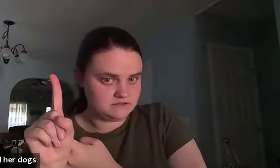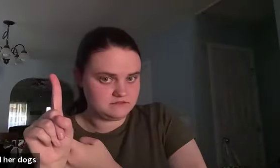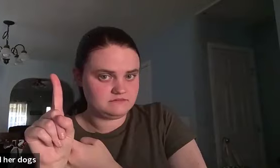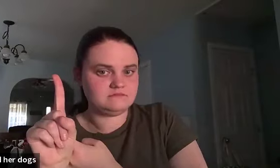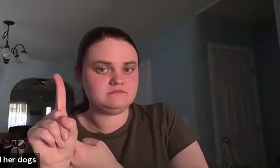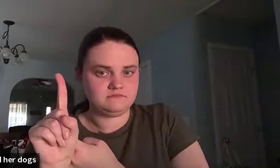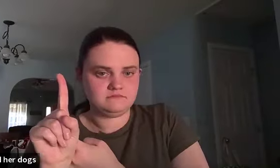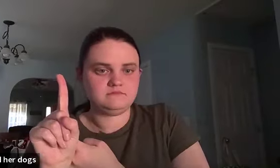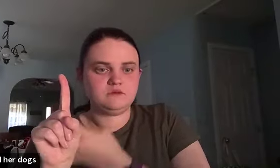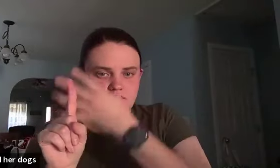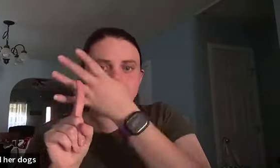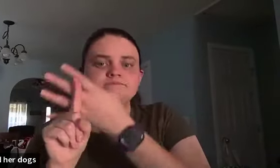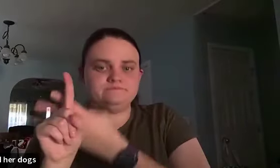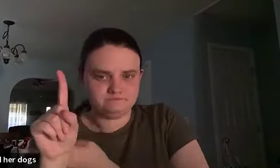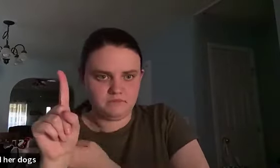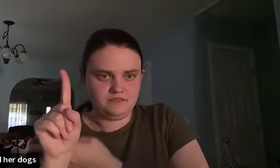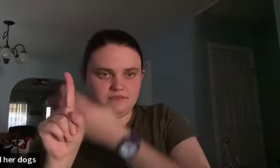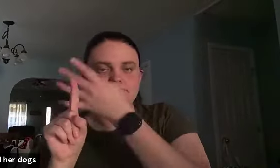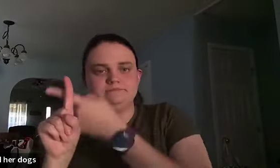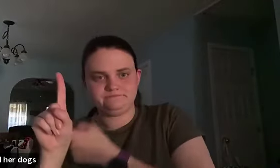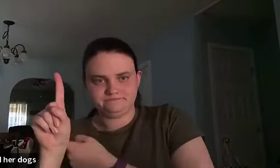months. Okay? Month.